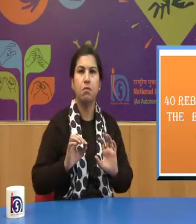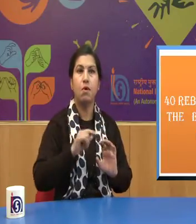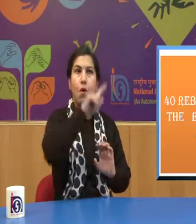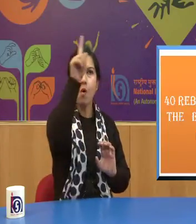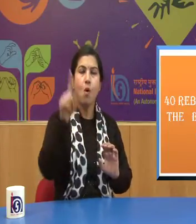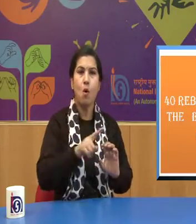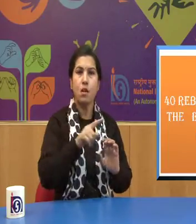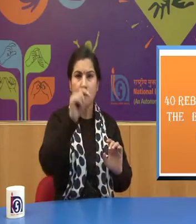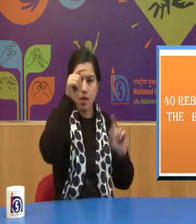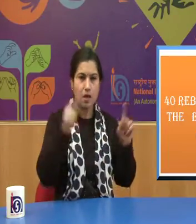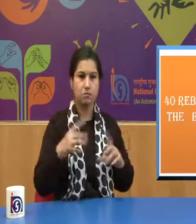country.